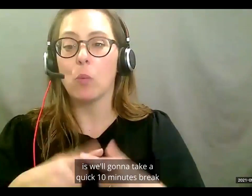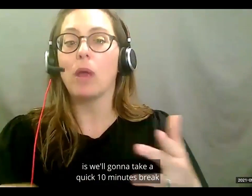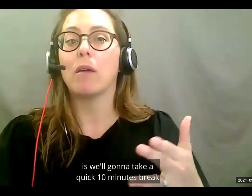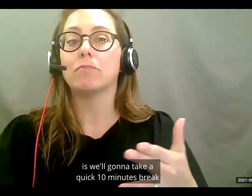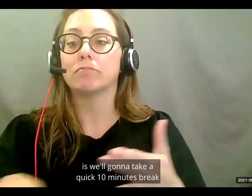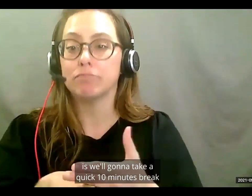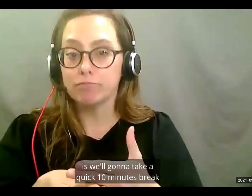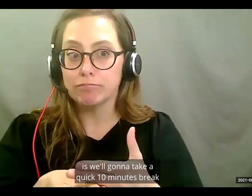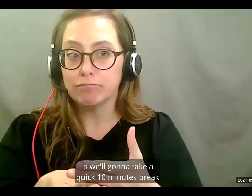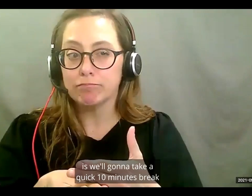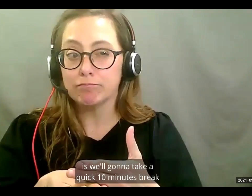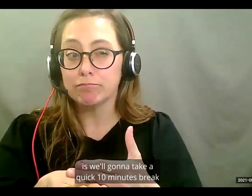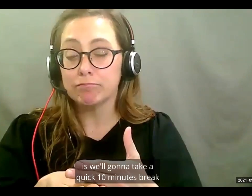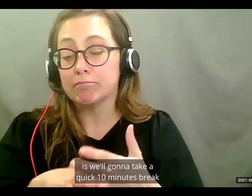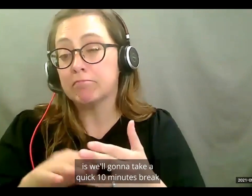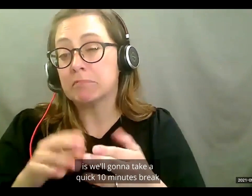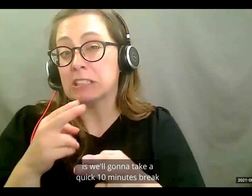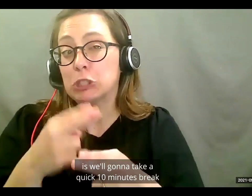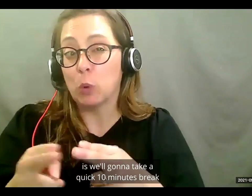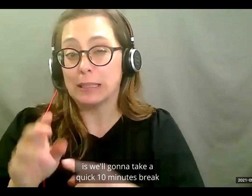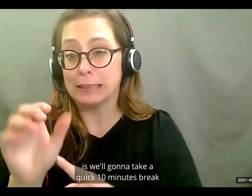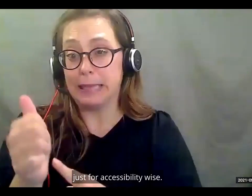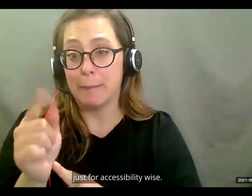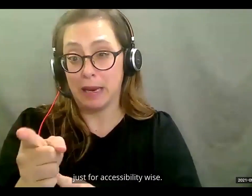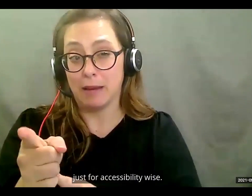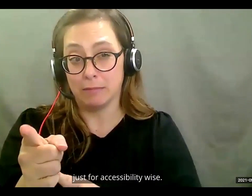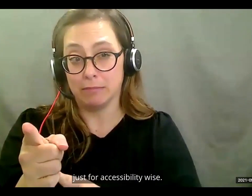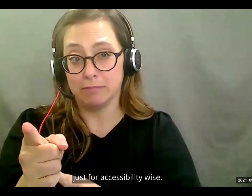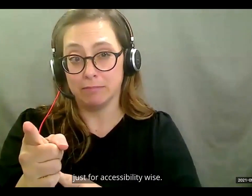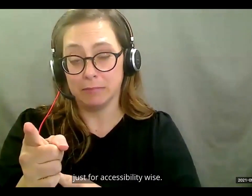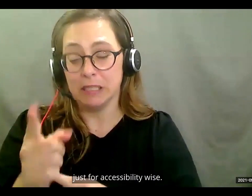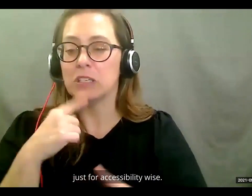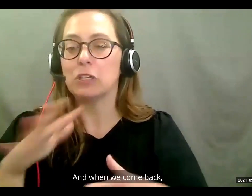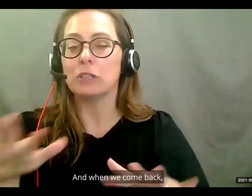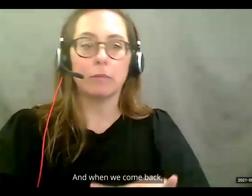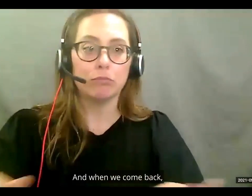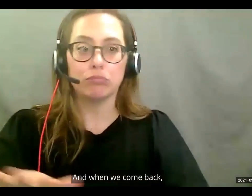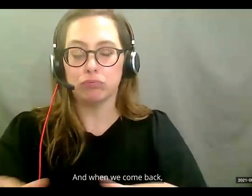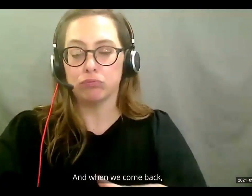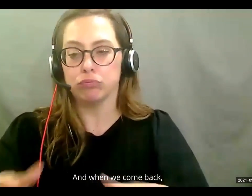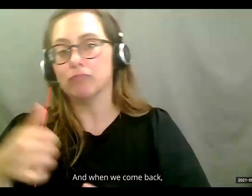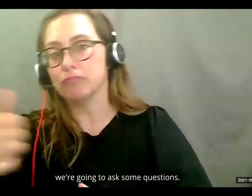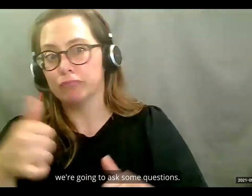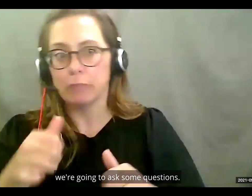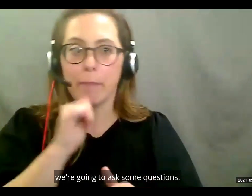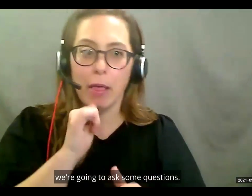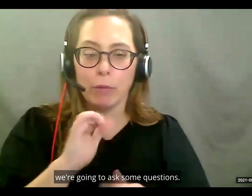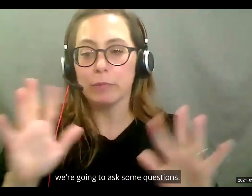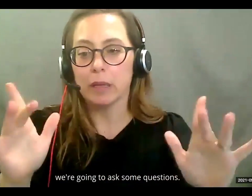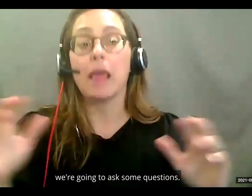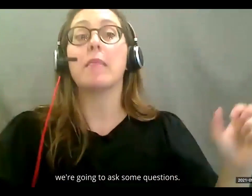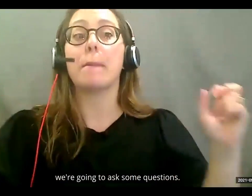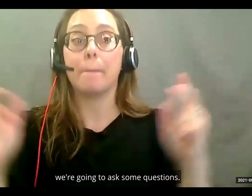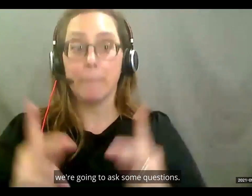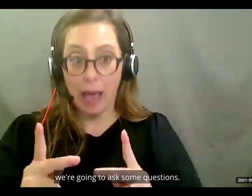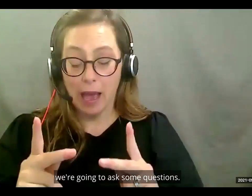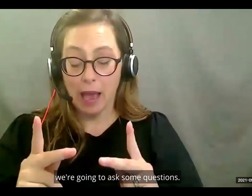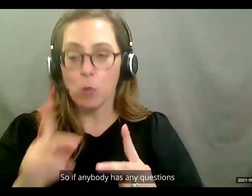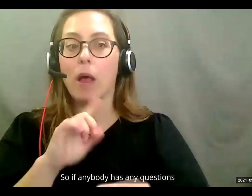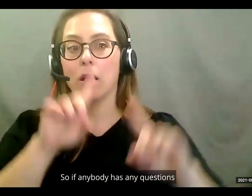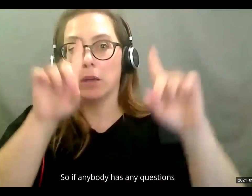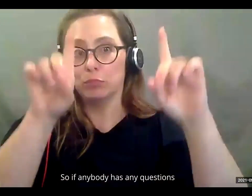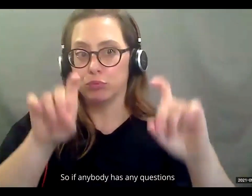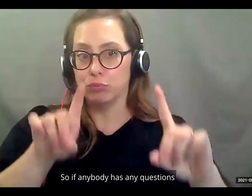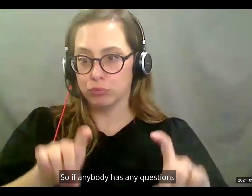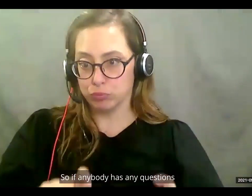a quick 10-minute break, just for accessibility wise. And when we come back, we're going to ask some questions.